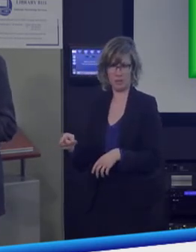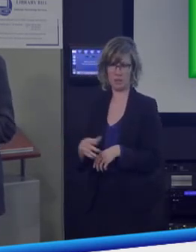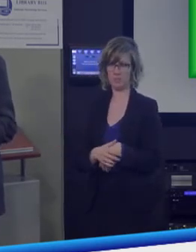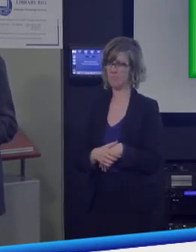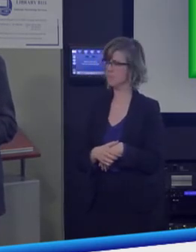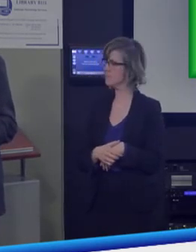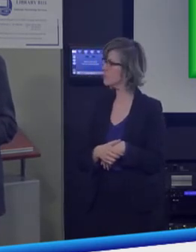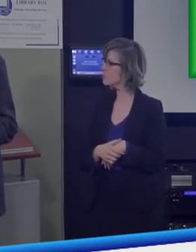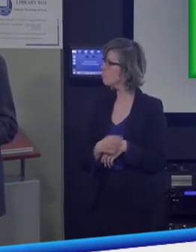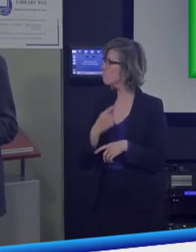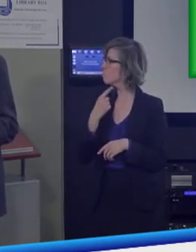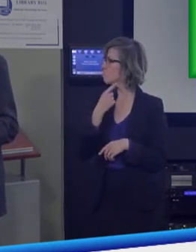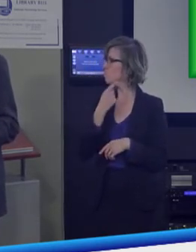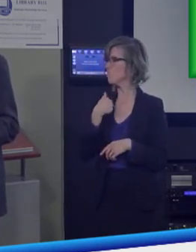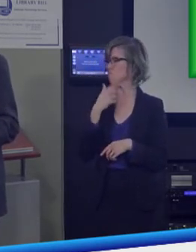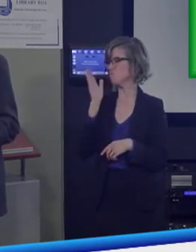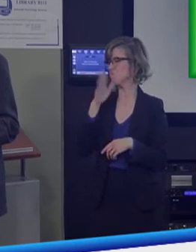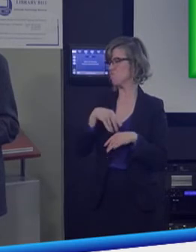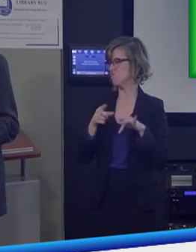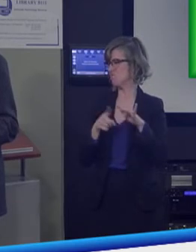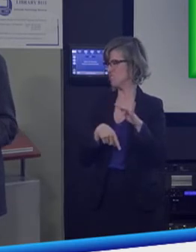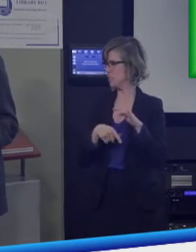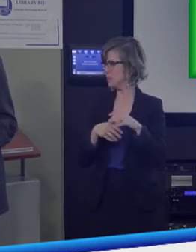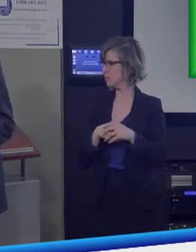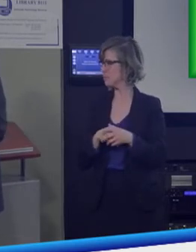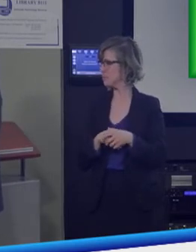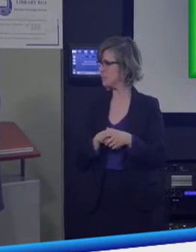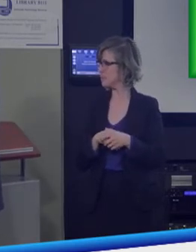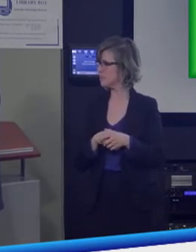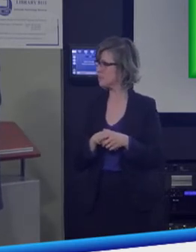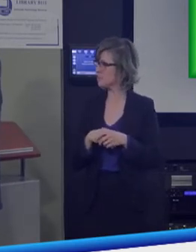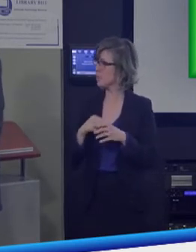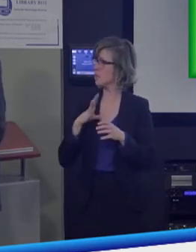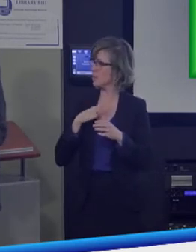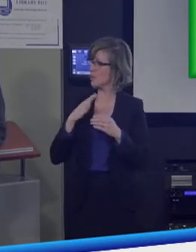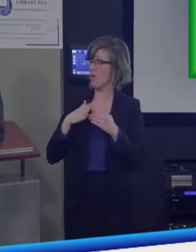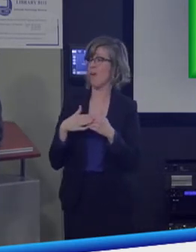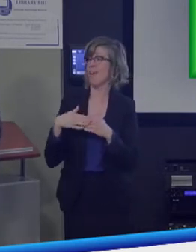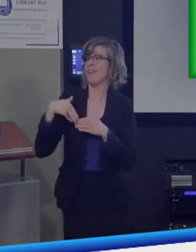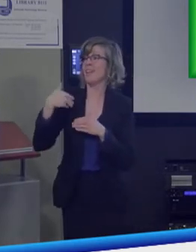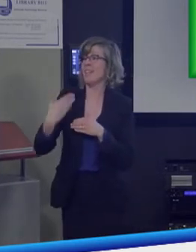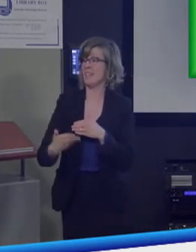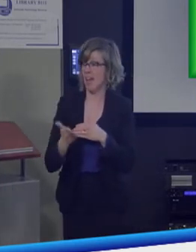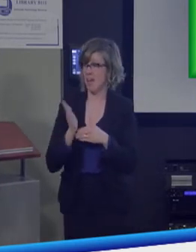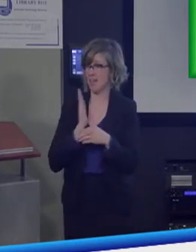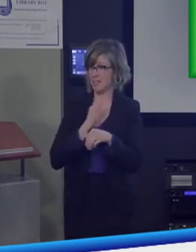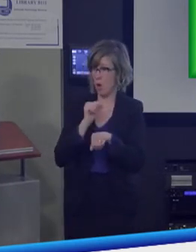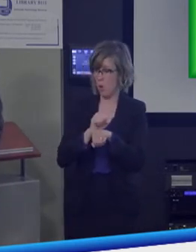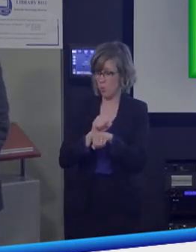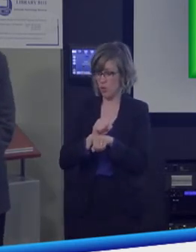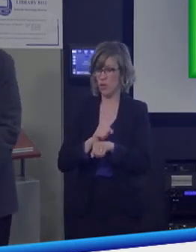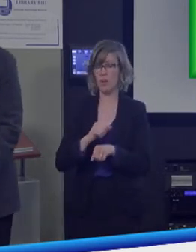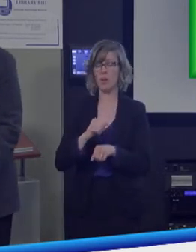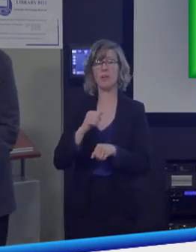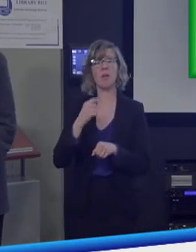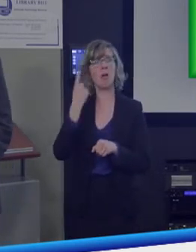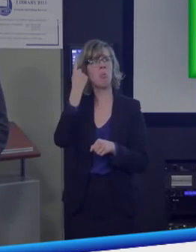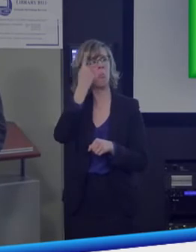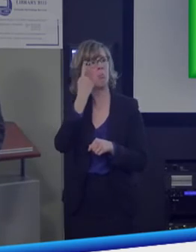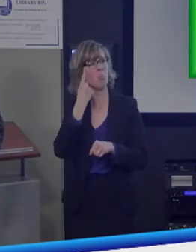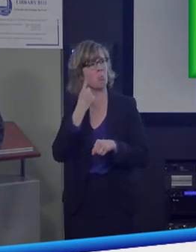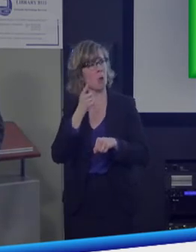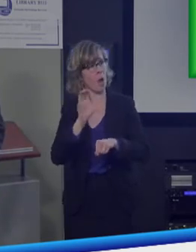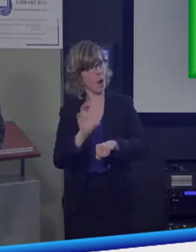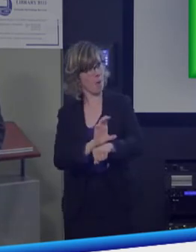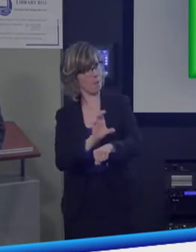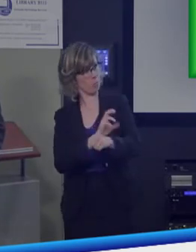I'll skip that slide. So the next phase of the work was to construct a computer program to